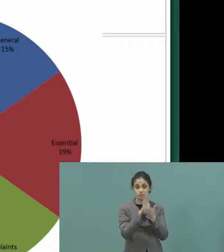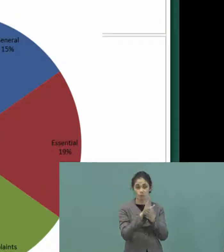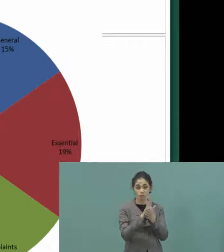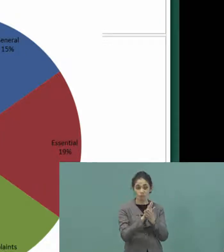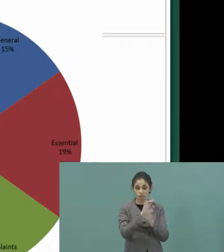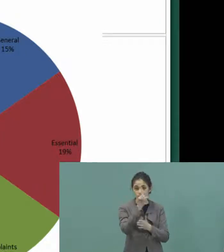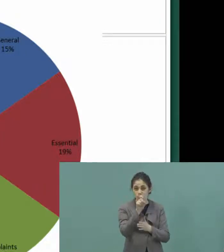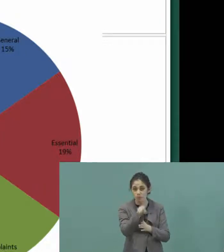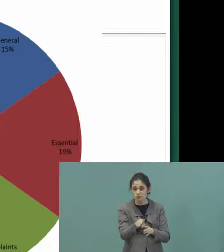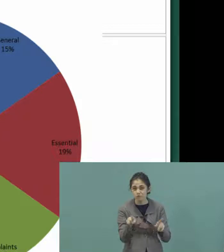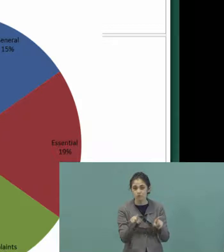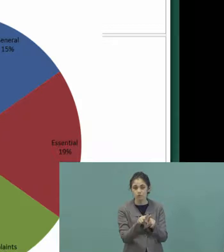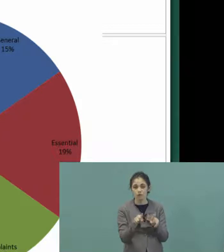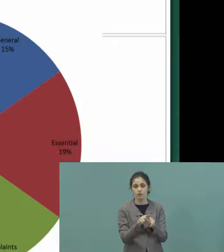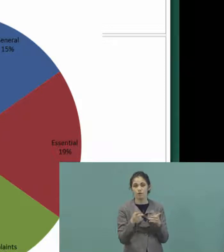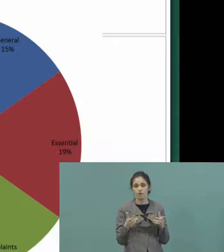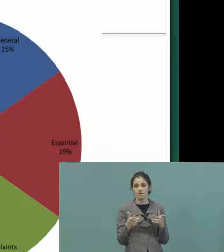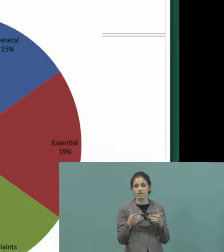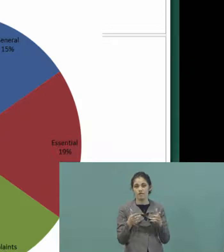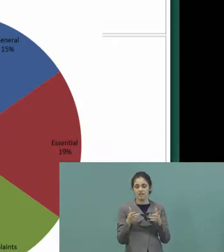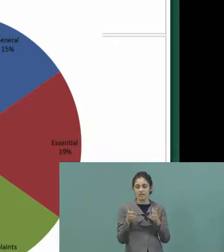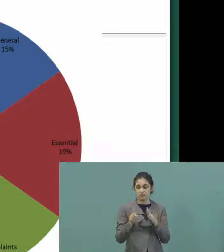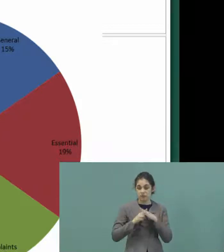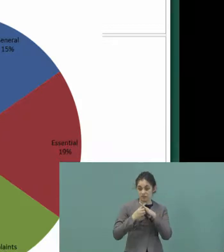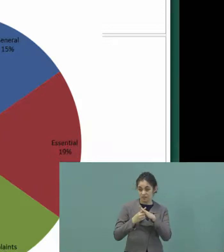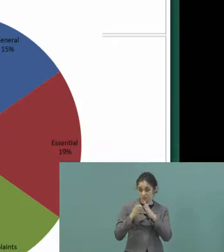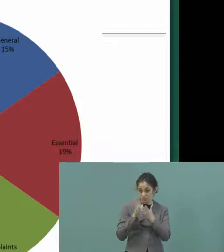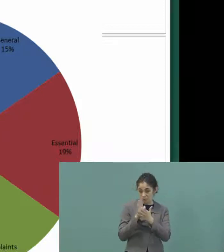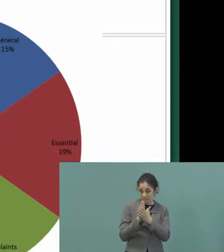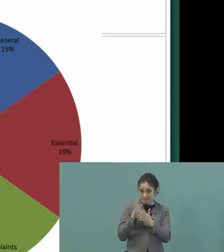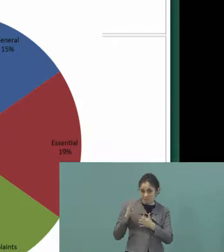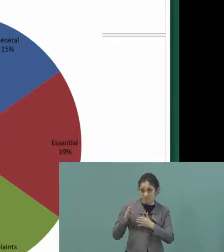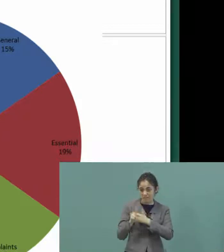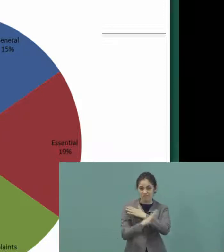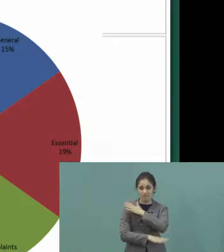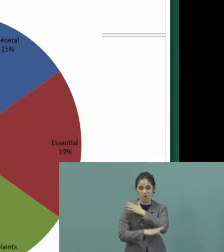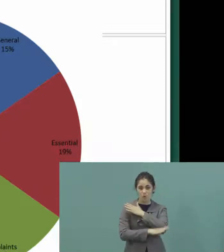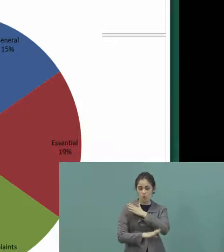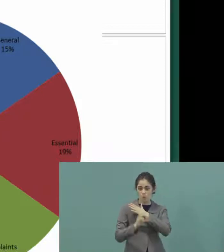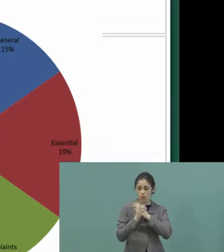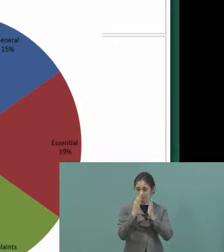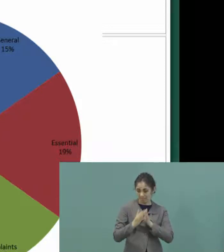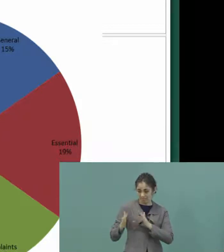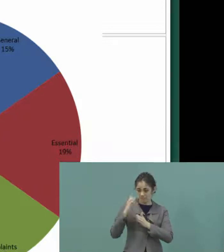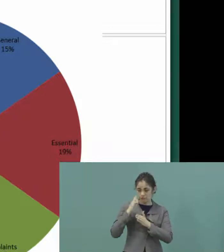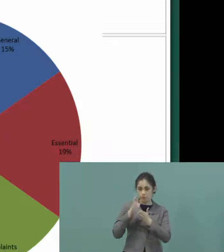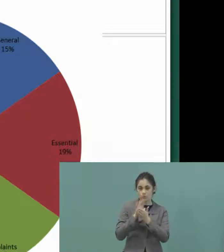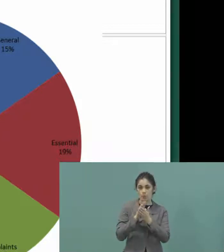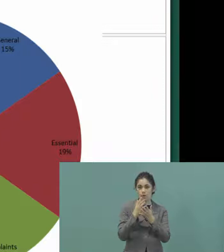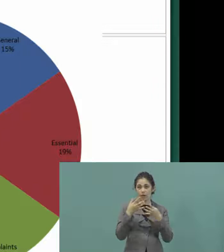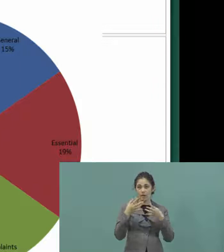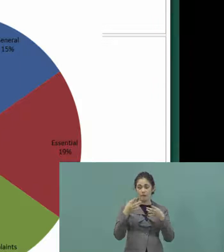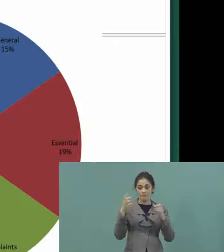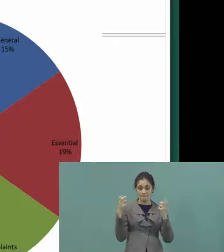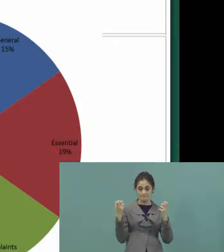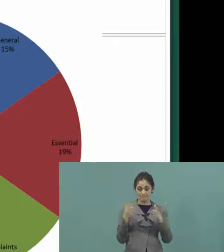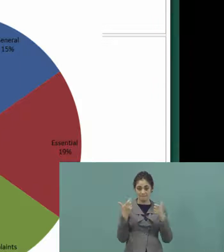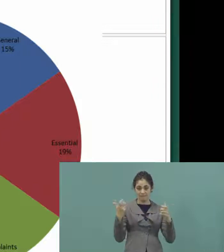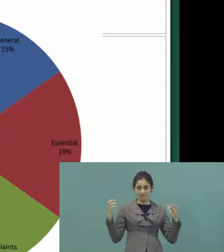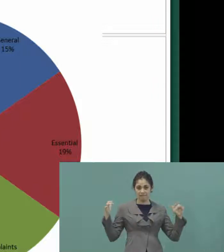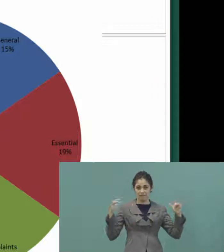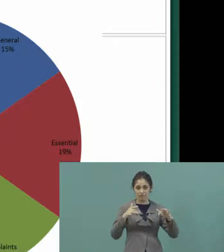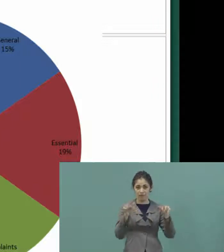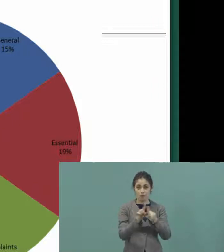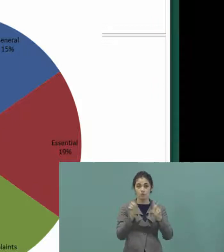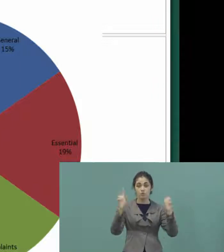school-related questions about openings, about plans related to schools, mass gathering concerns, some